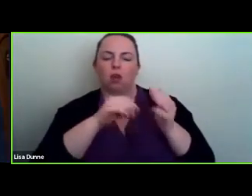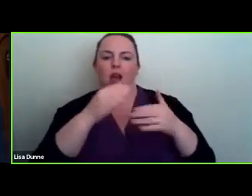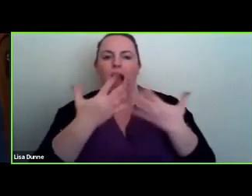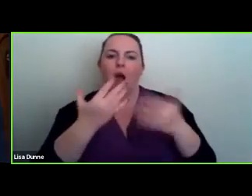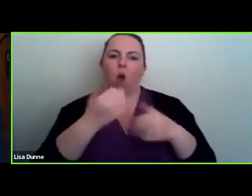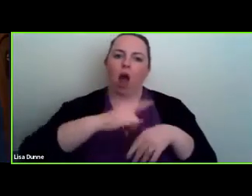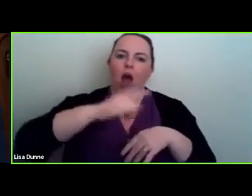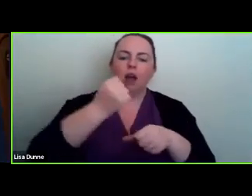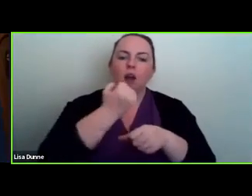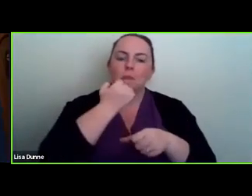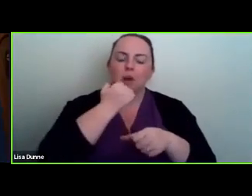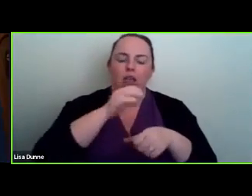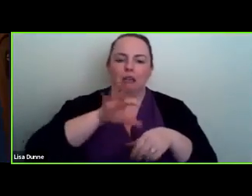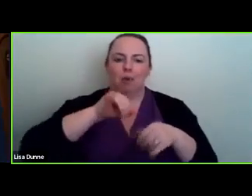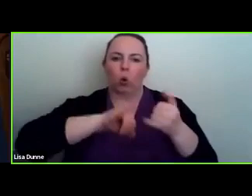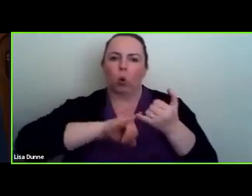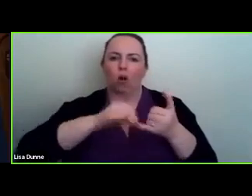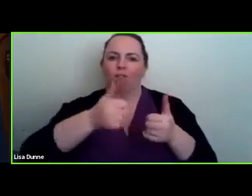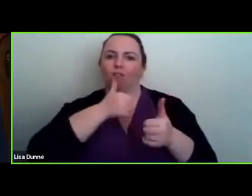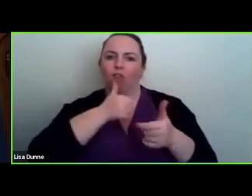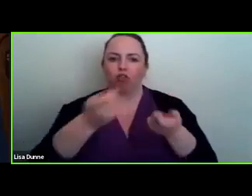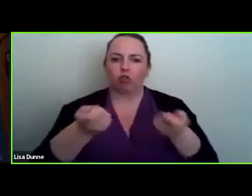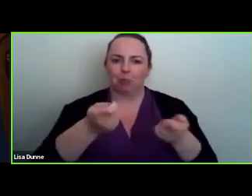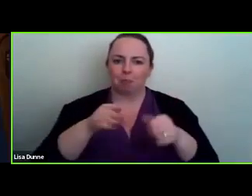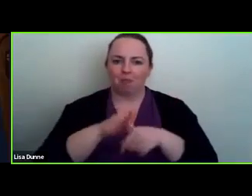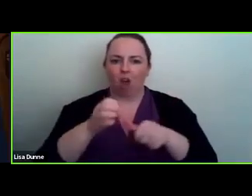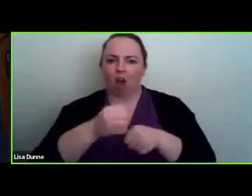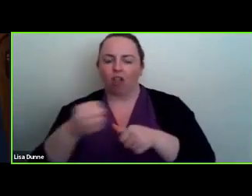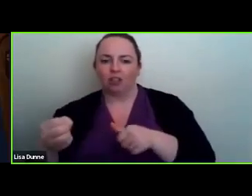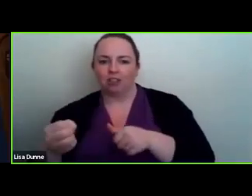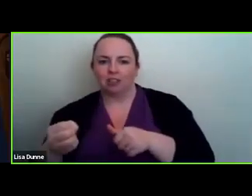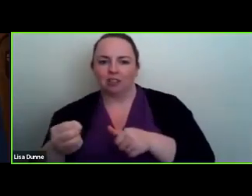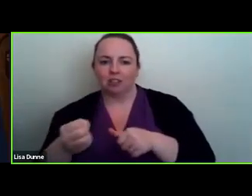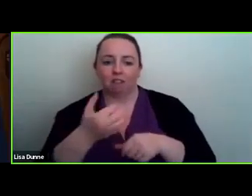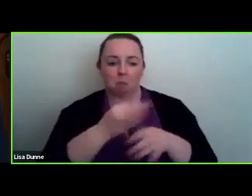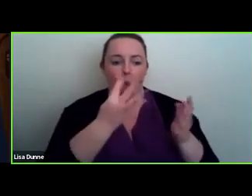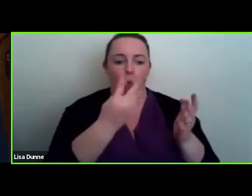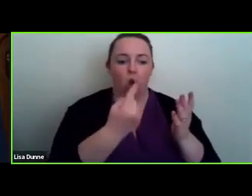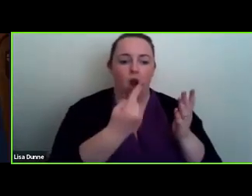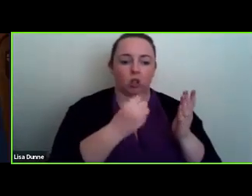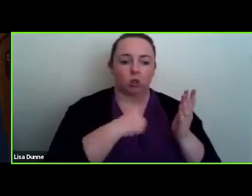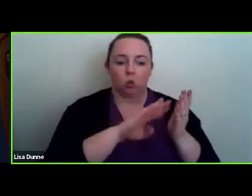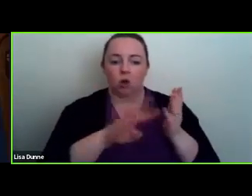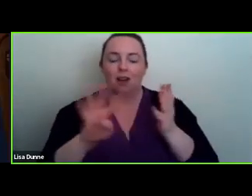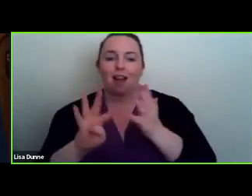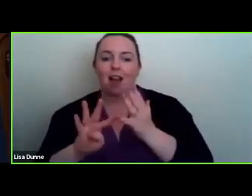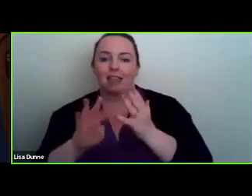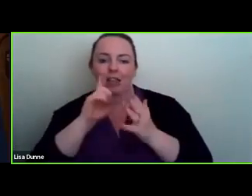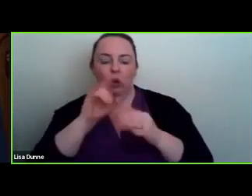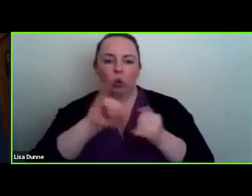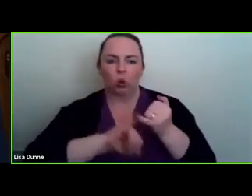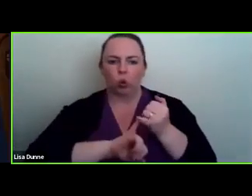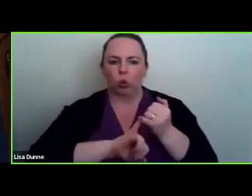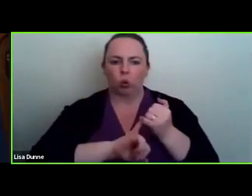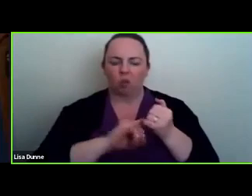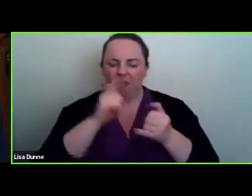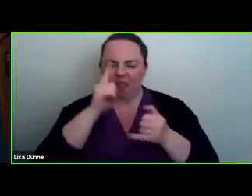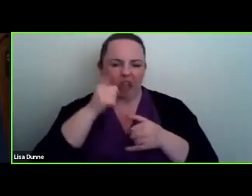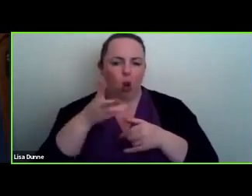was known as the clinical frailty scale, and it ranked patients from 1 to 9 to prioritise those who would recover from